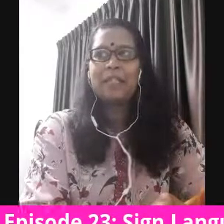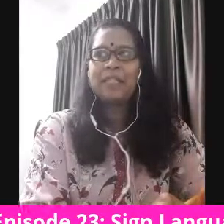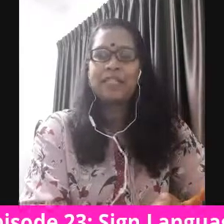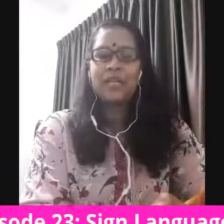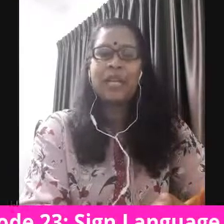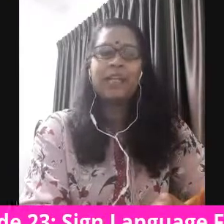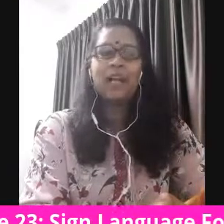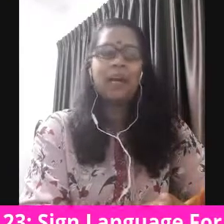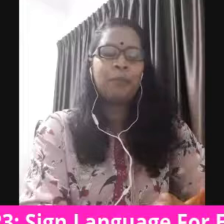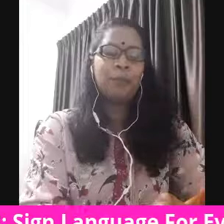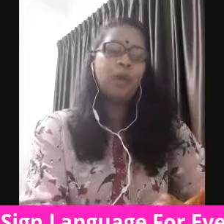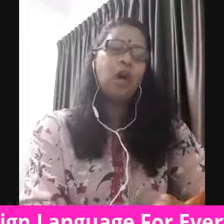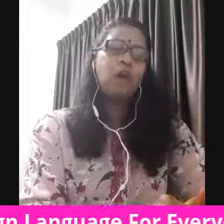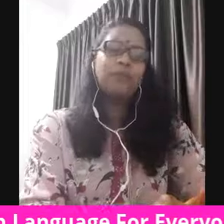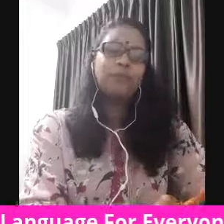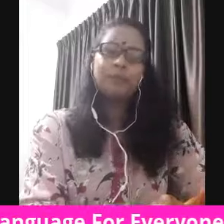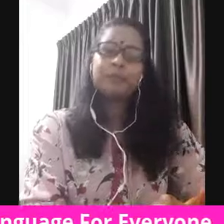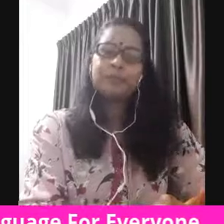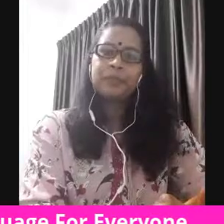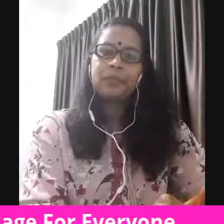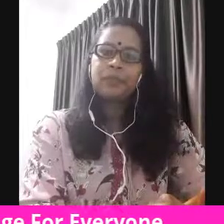marvelous. basic history. And How about,